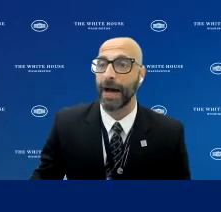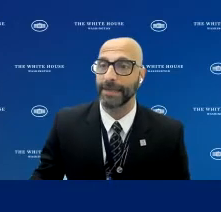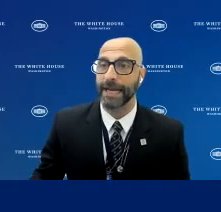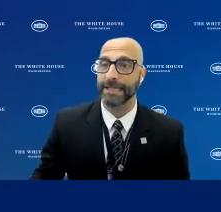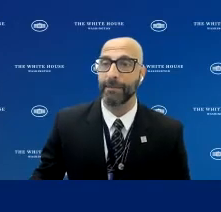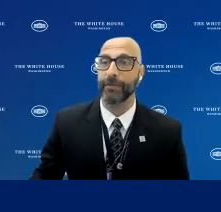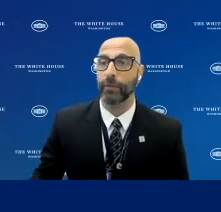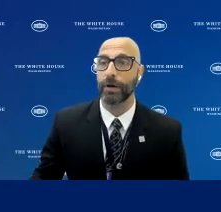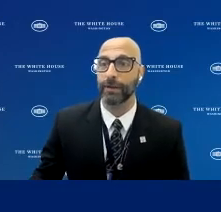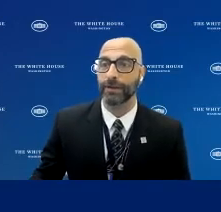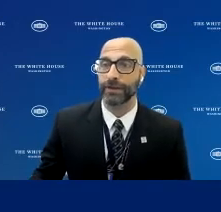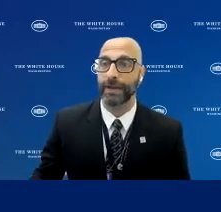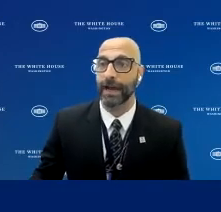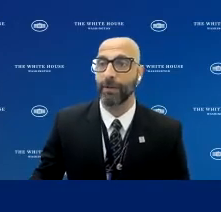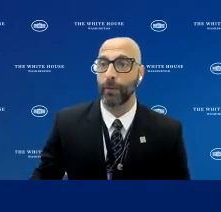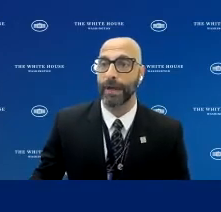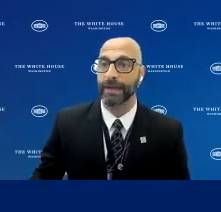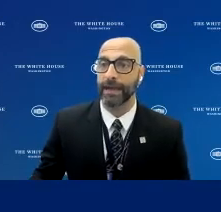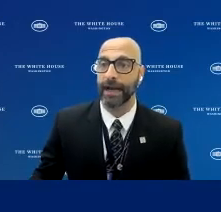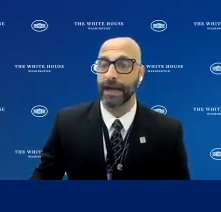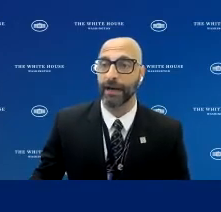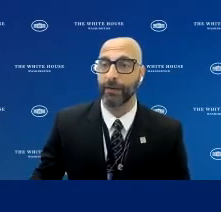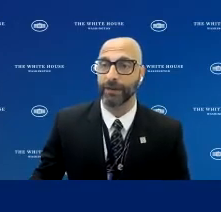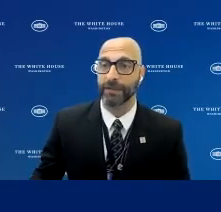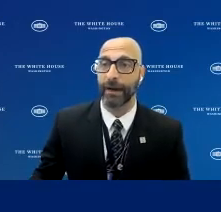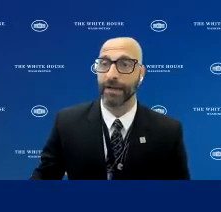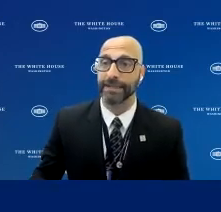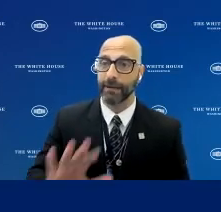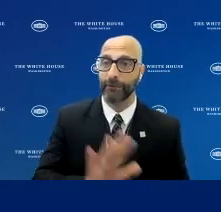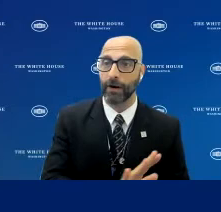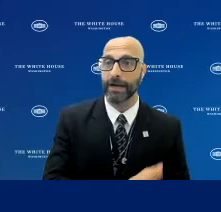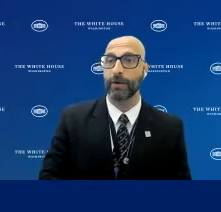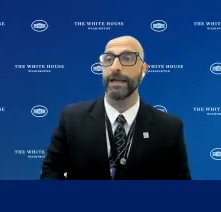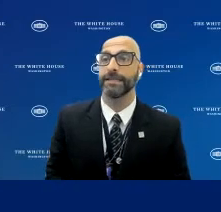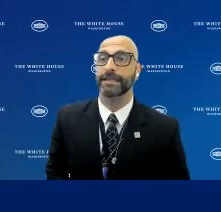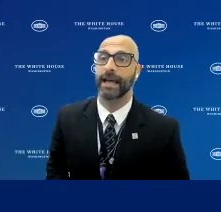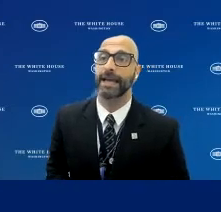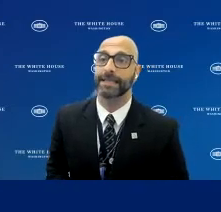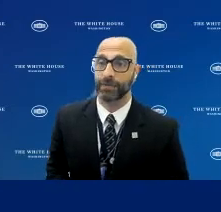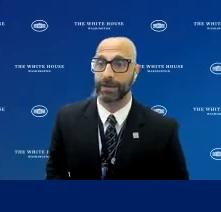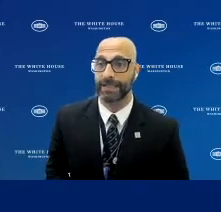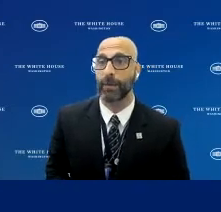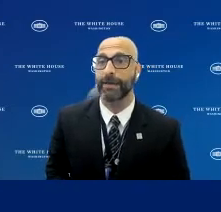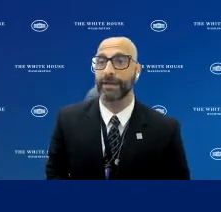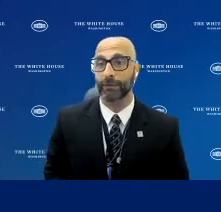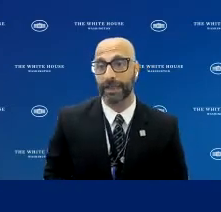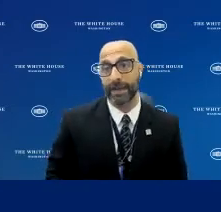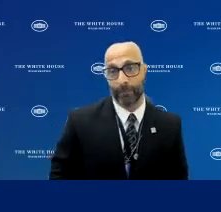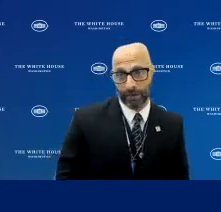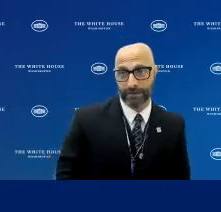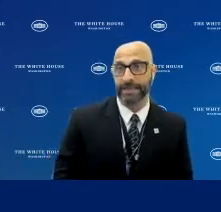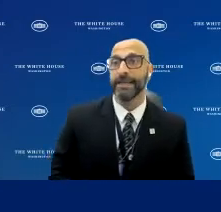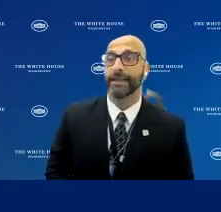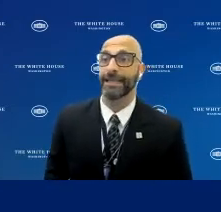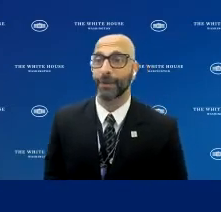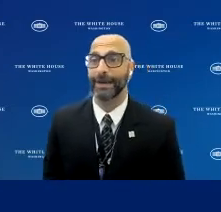So I want to give some updates about the work that we're doing with the response. Before I go into the slides, I just want to say one of the